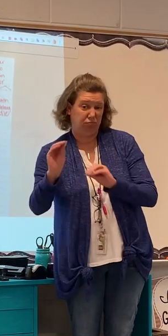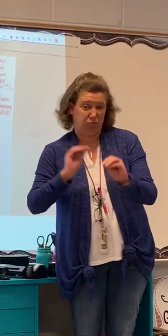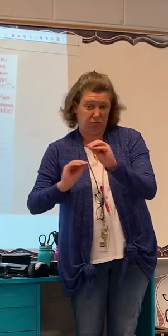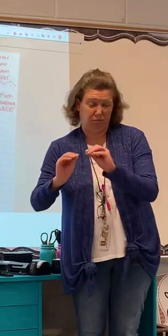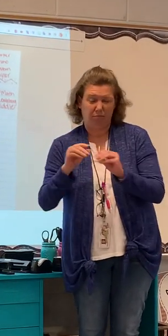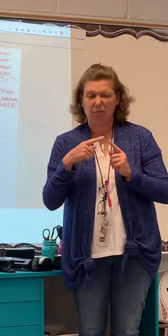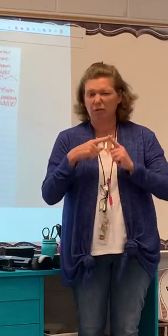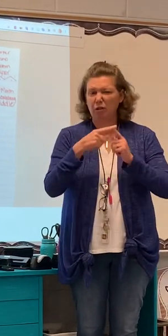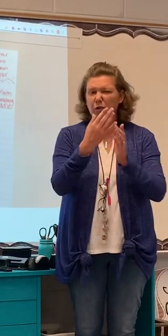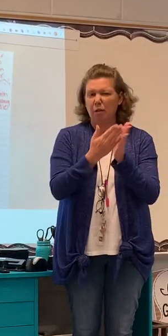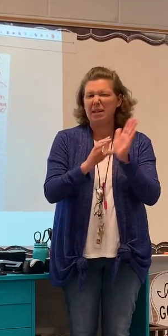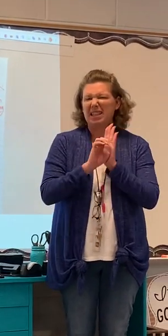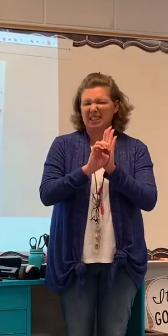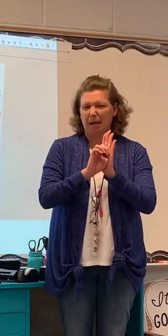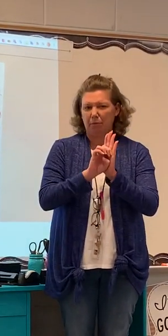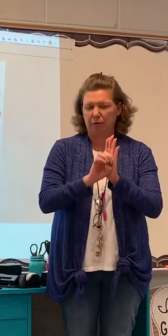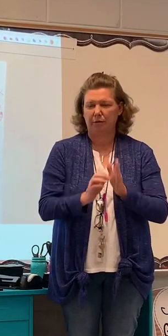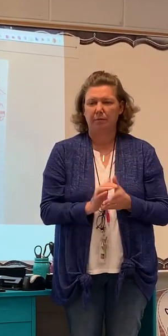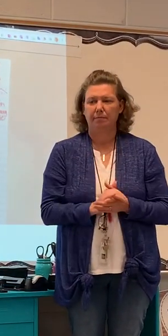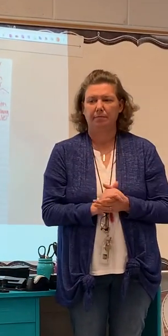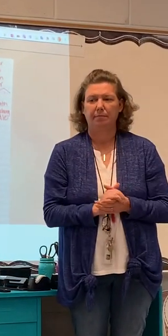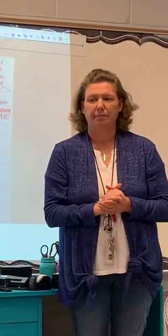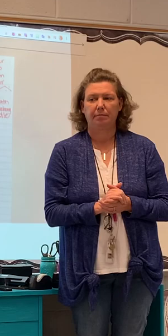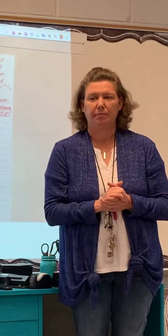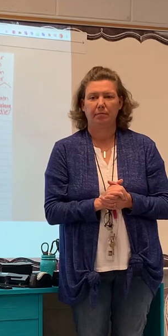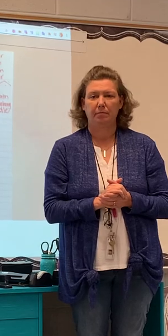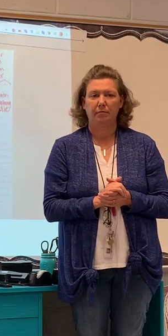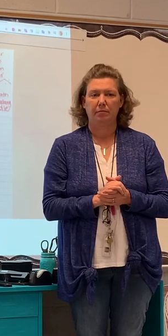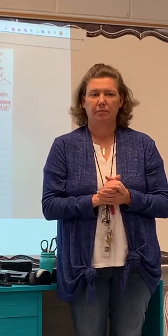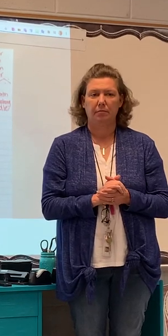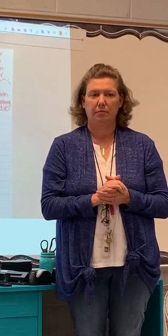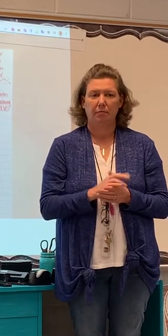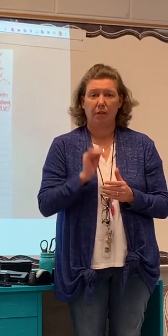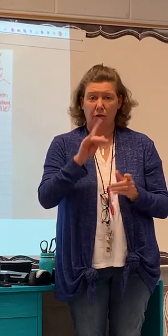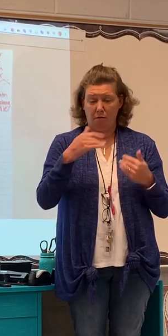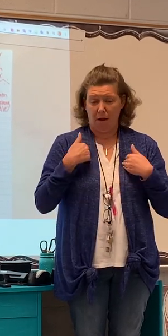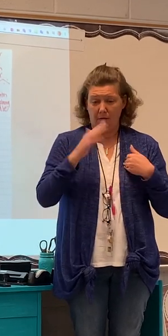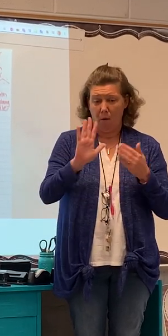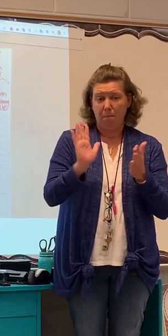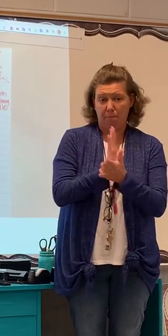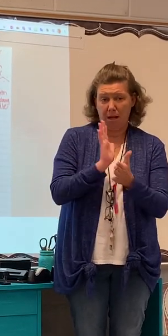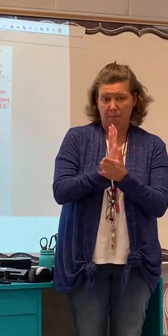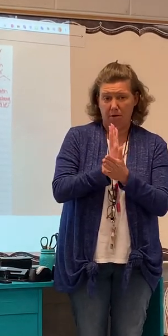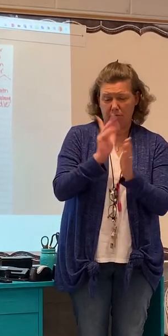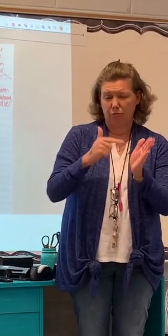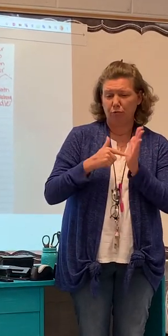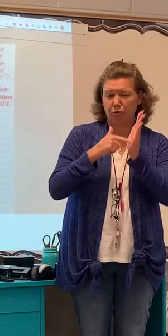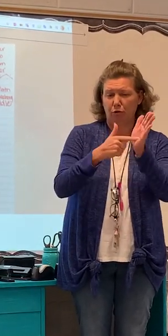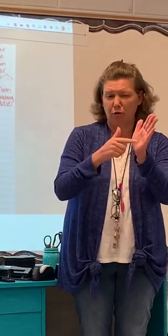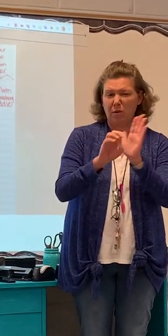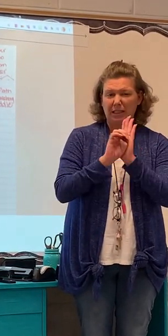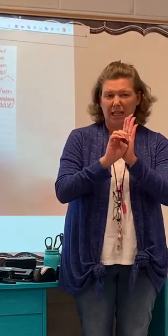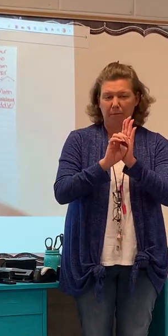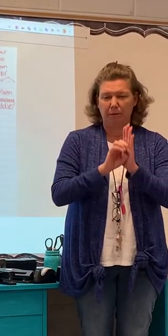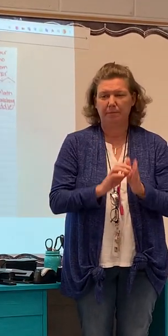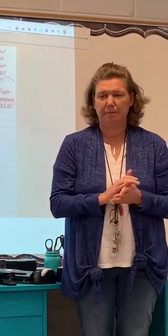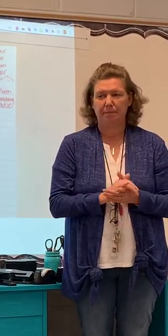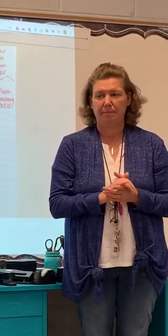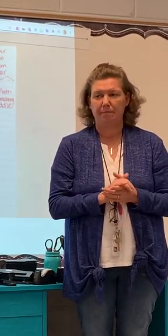We're actually going to pull some examples from the sheet that you have this week. If you have that sheet handy, I want to help you work on some of those. So number 1 on